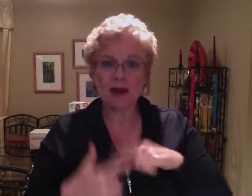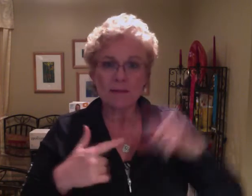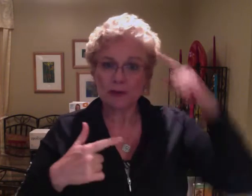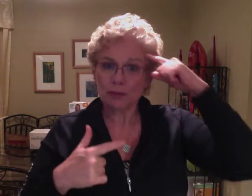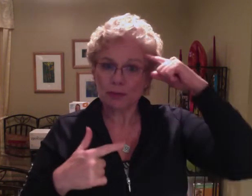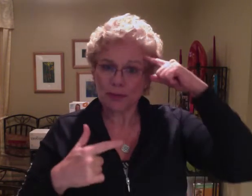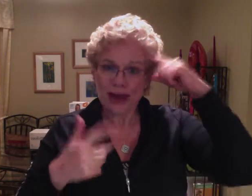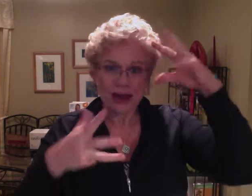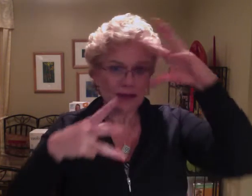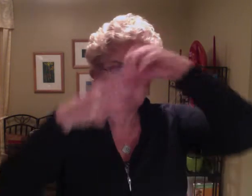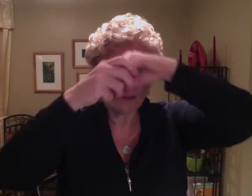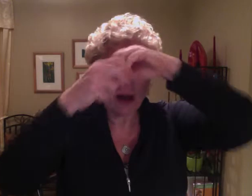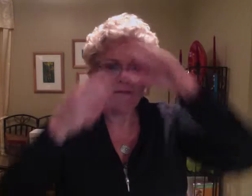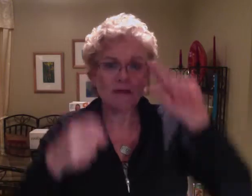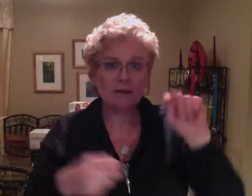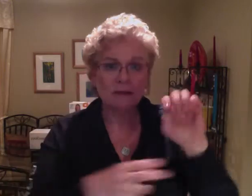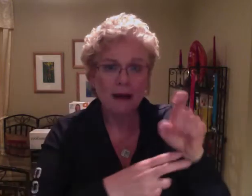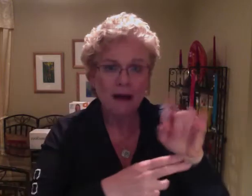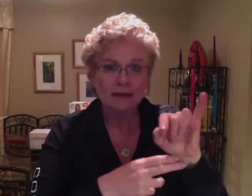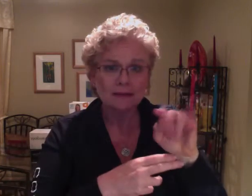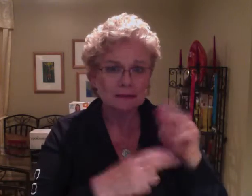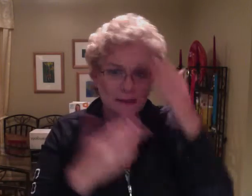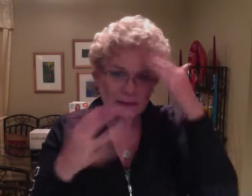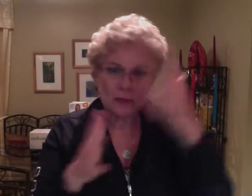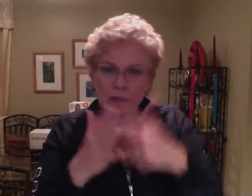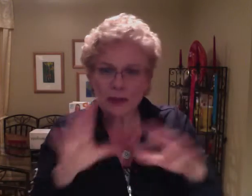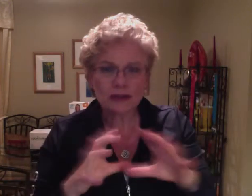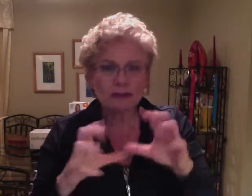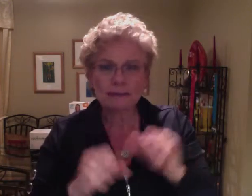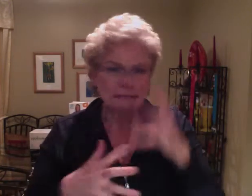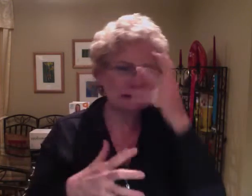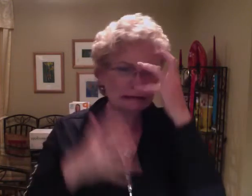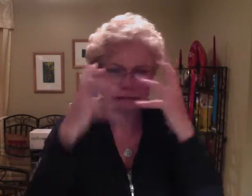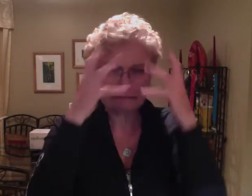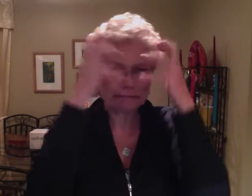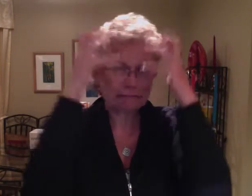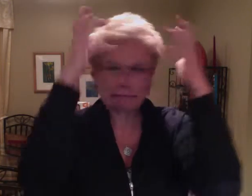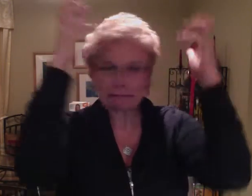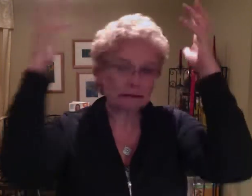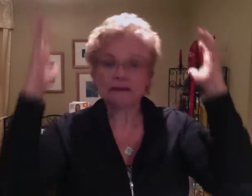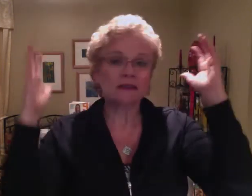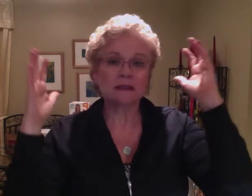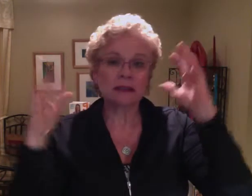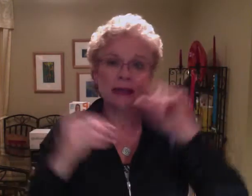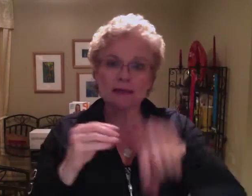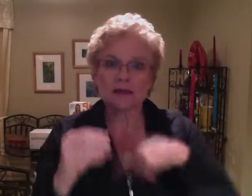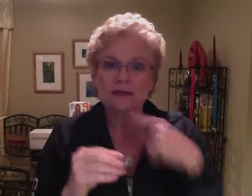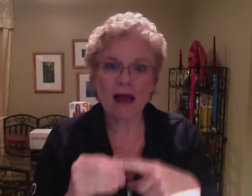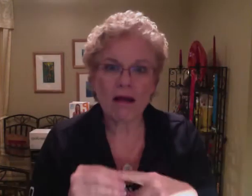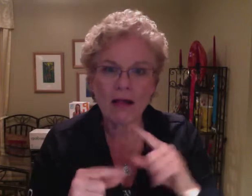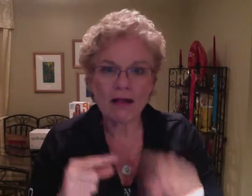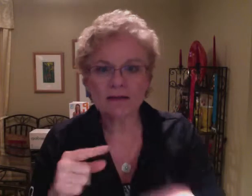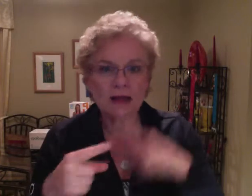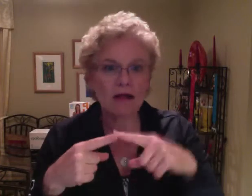them. And it makes you irritable because stuff isn't working right, and then you don't feel good here. I mean, it's just this cycle. We start to change what